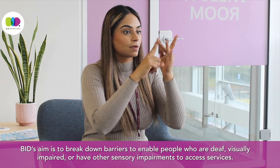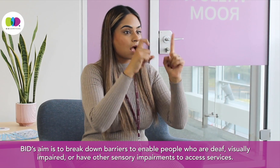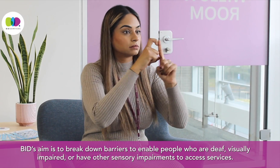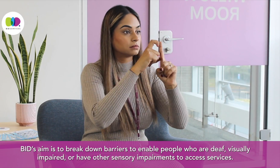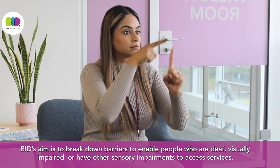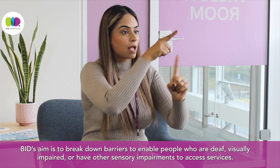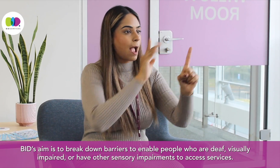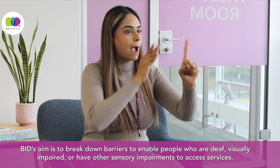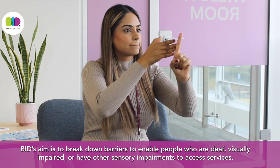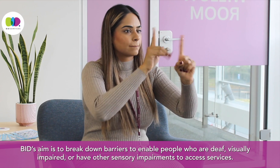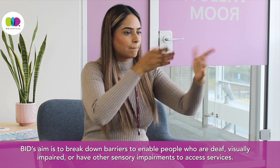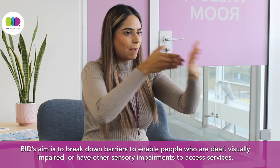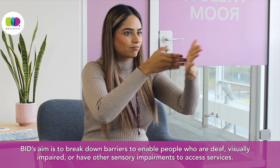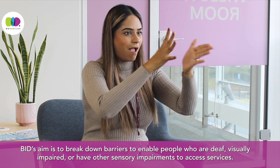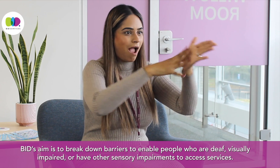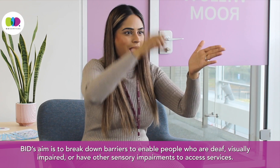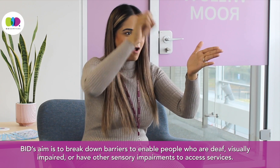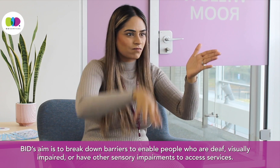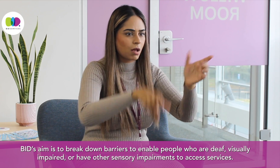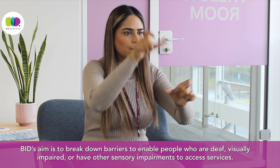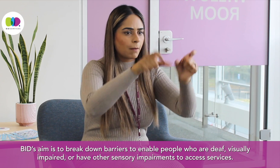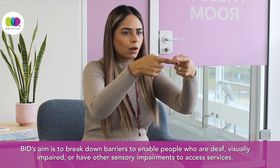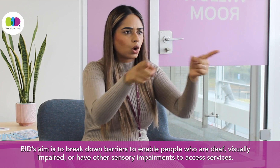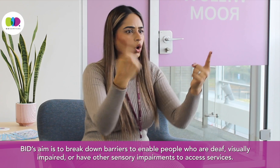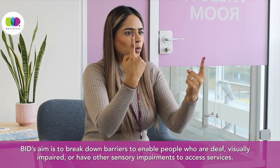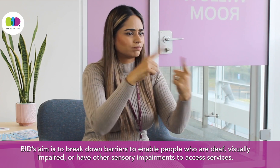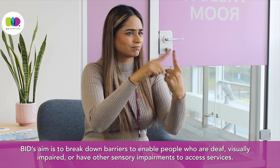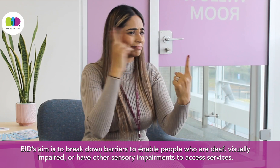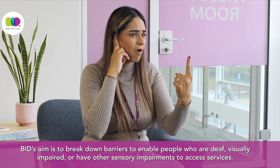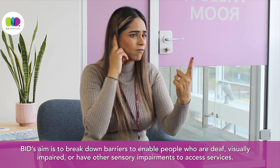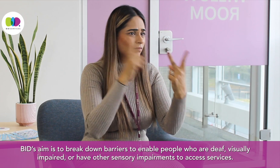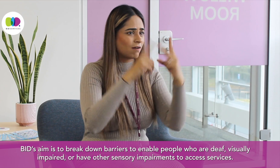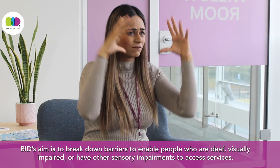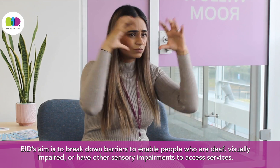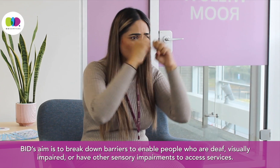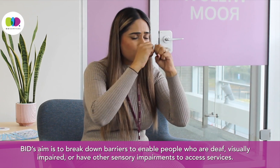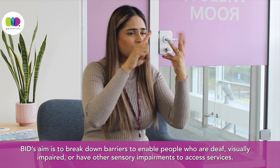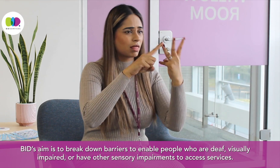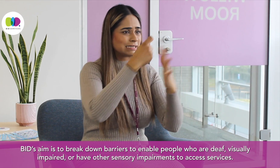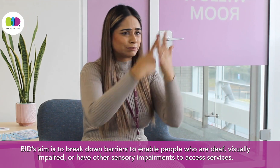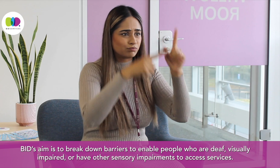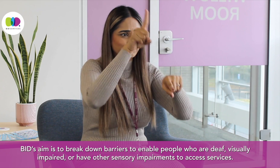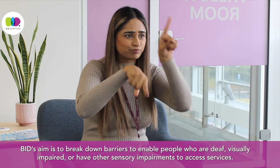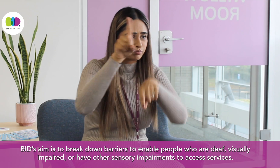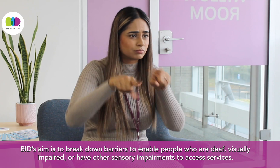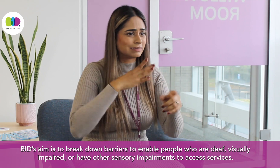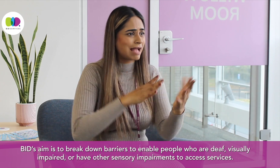BID's aim is to break down barriers to enable people who are deaf, visually impaired, or have other sensory impairments to access services.